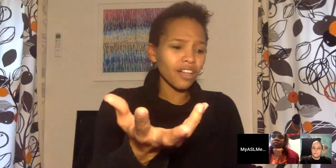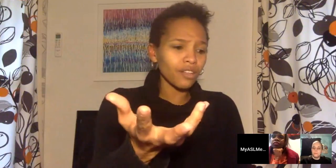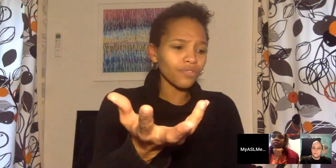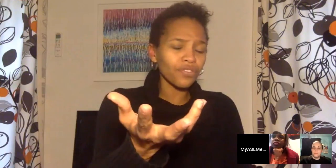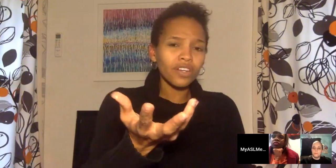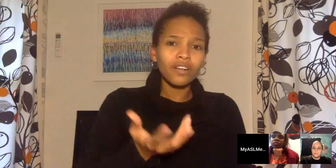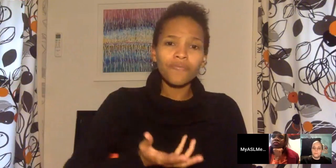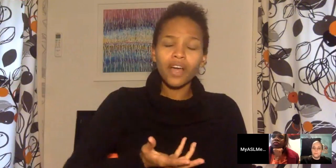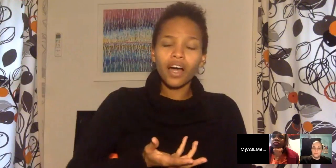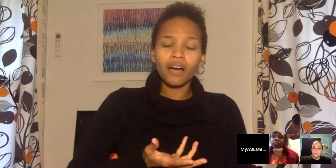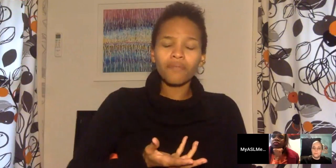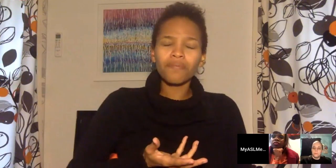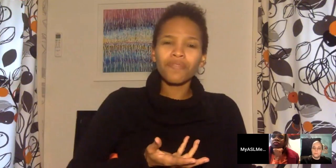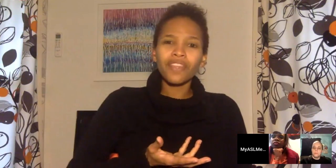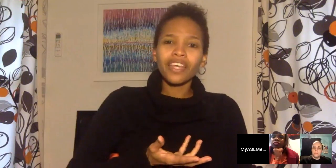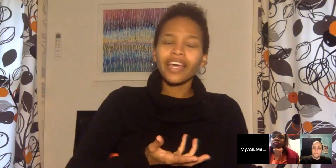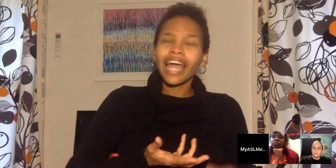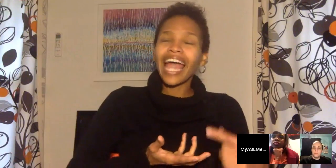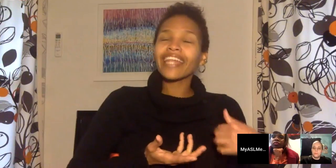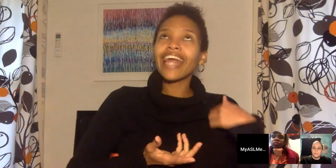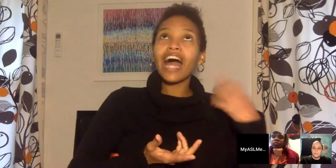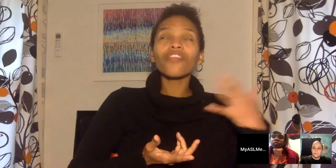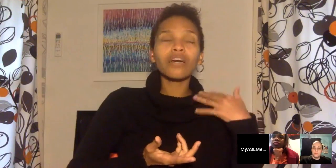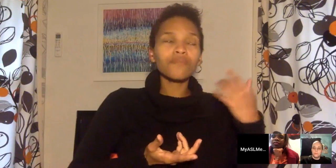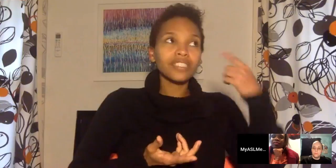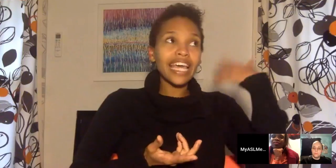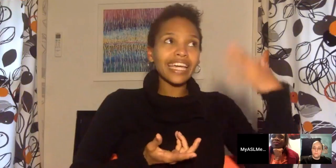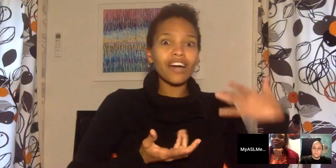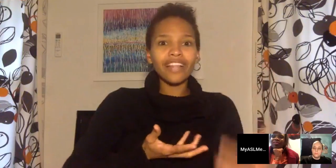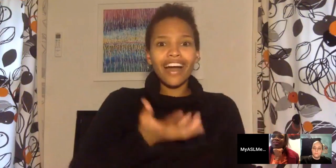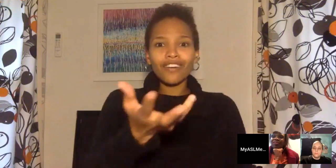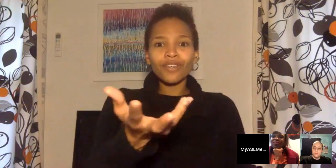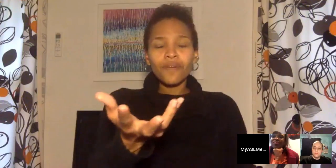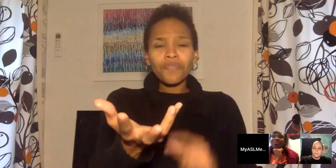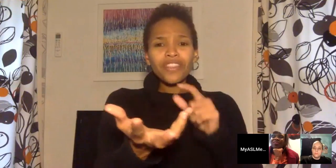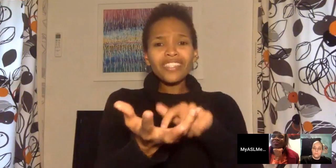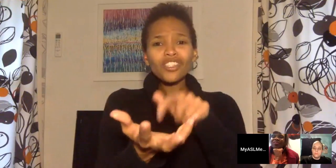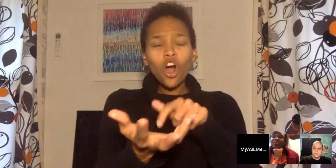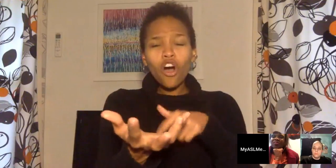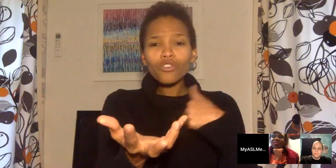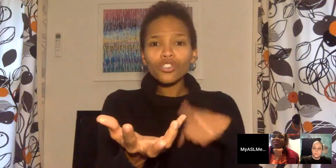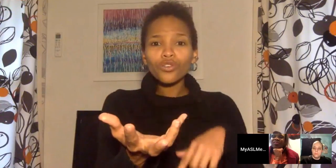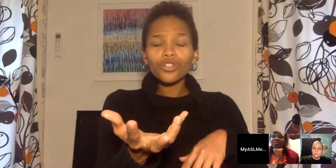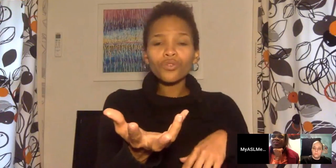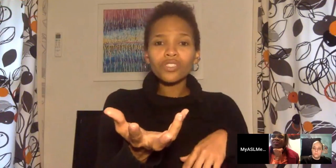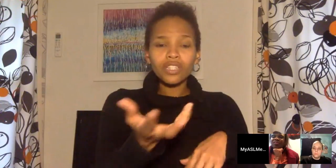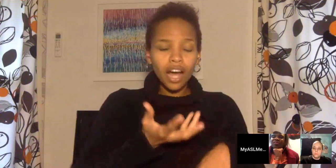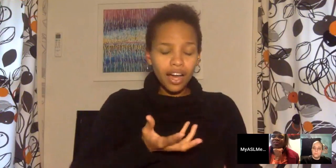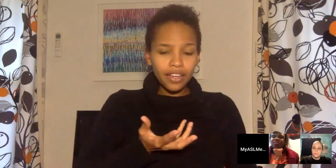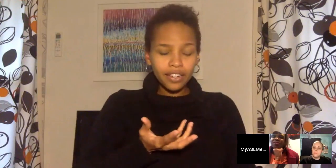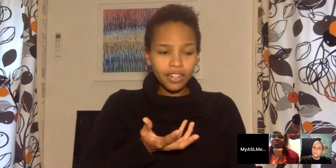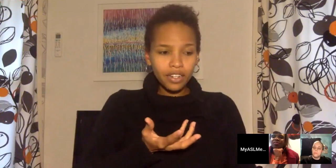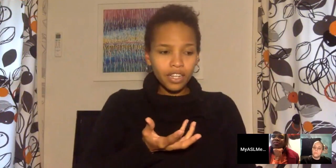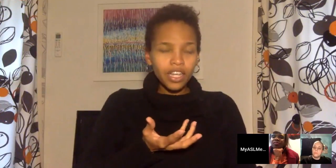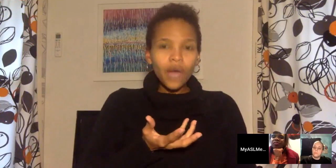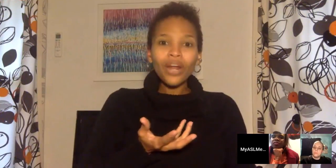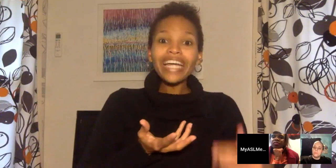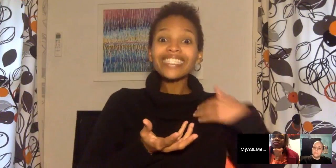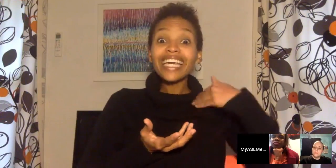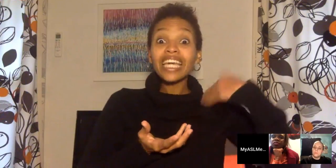myself. And now that I'm saying it out loud, this is also used a lot. When I say give